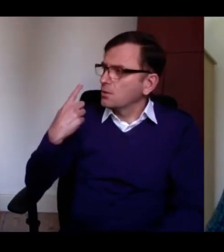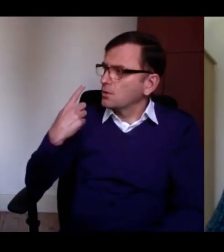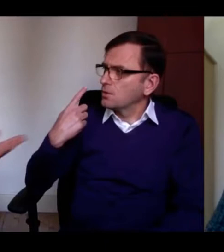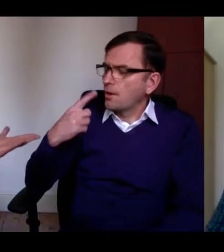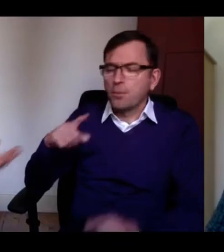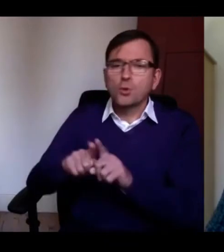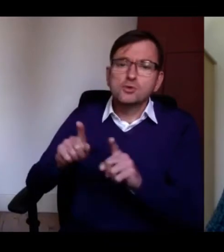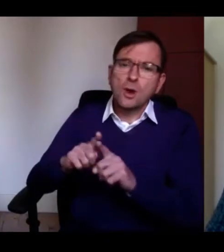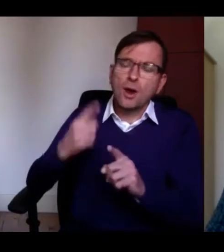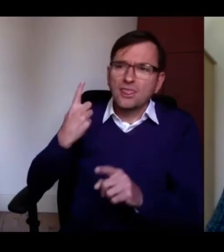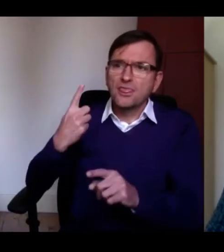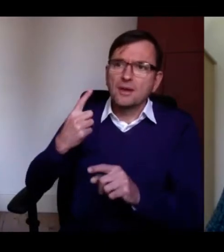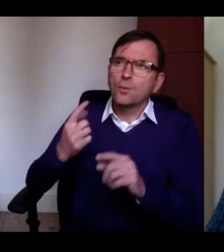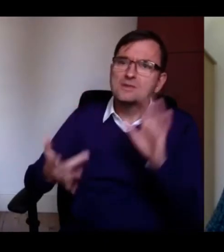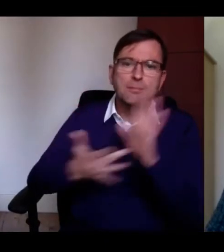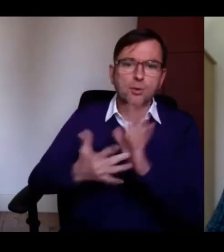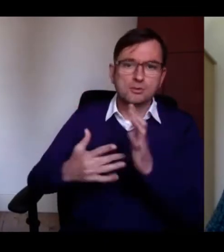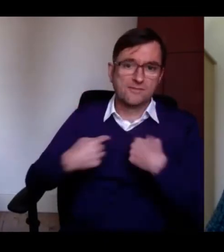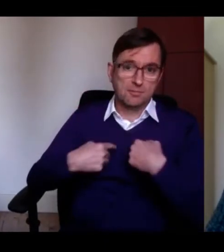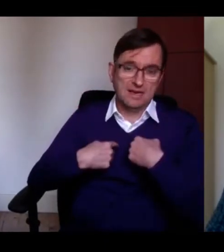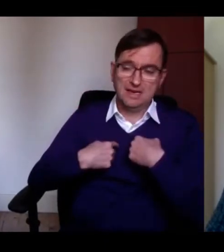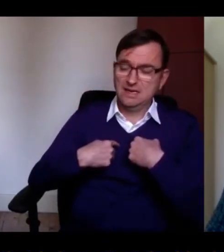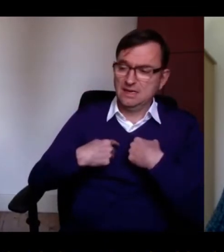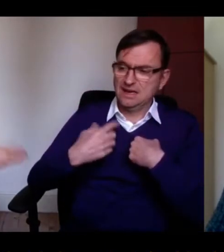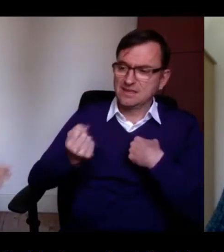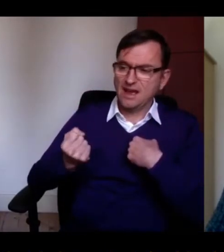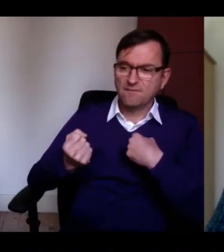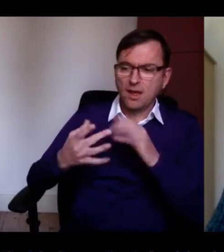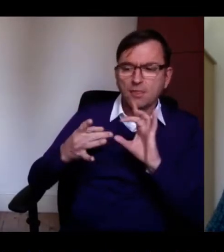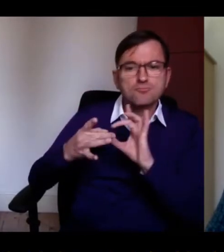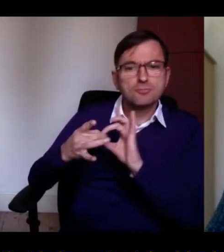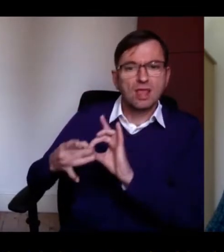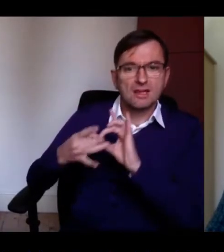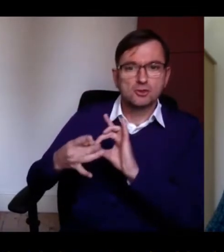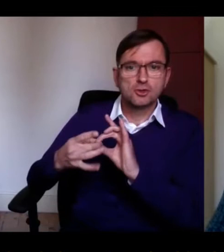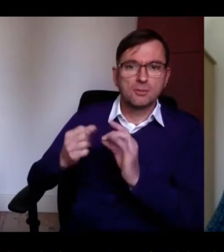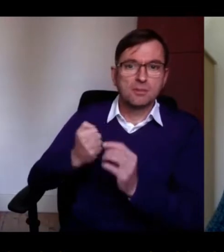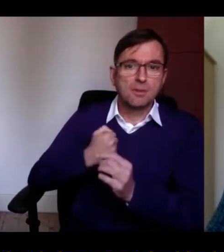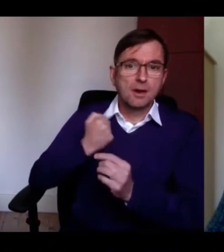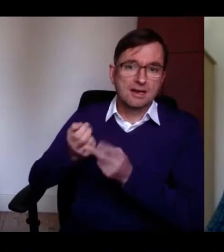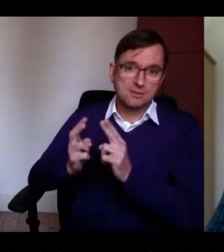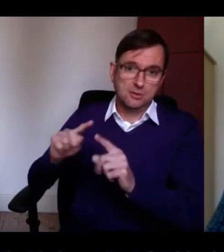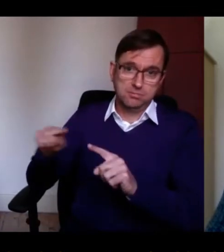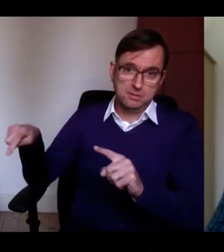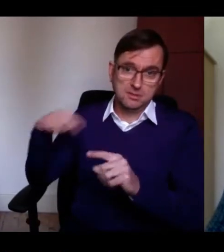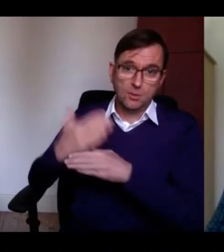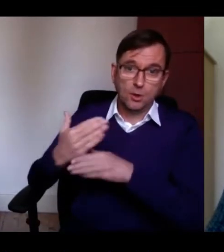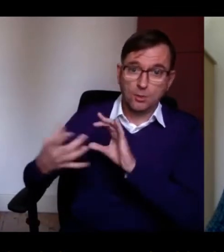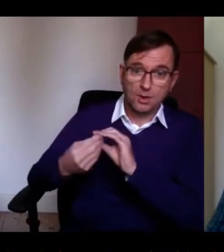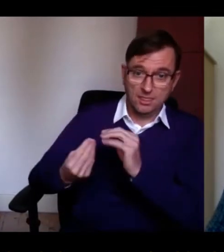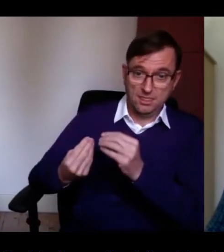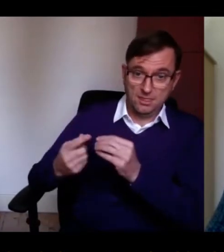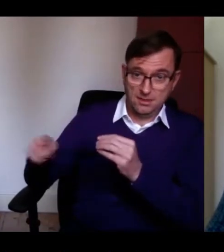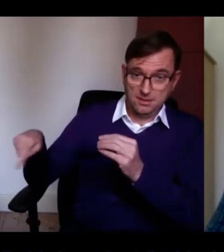But yeah, so Edward wants to say, what is important for him is, is having a relationship with my